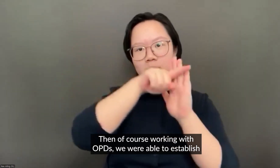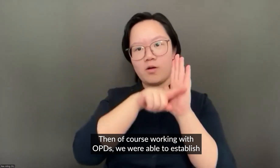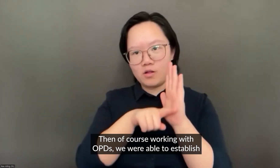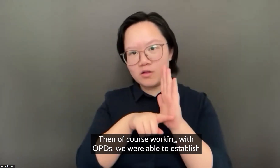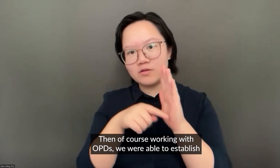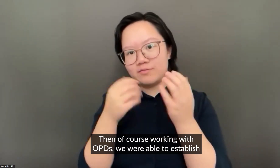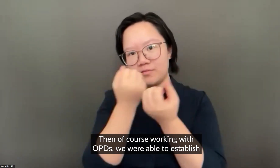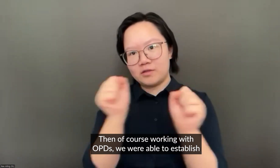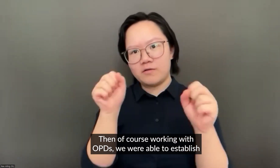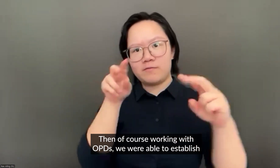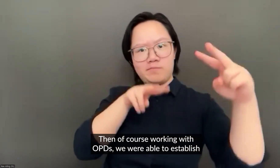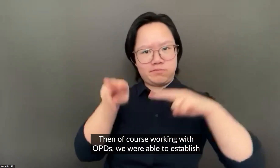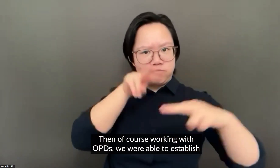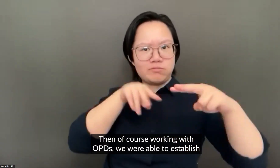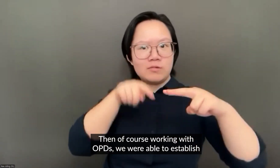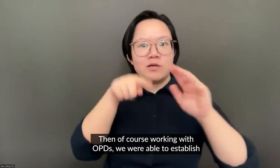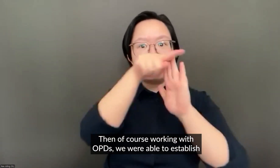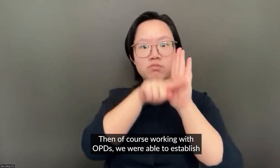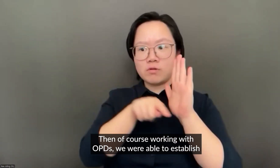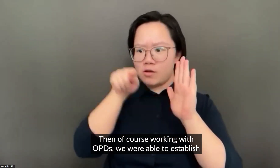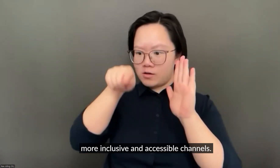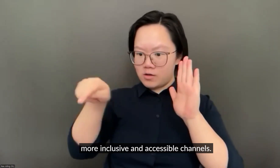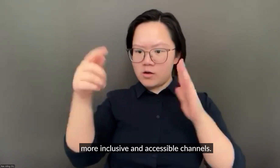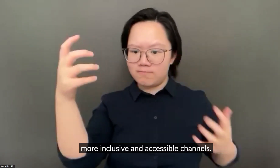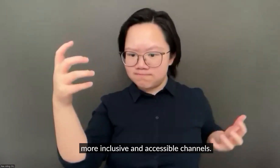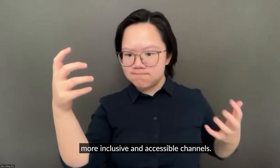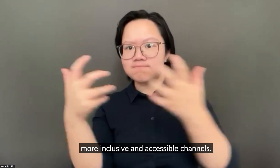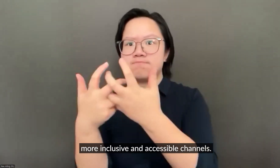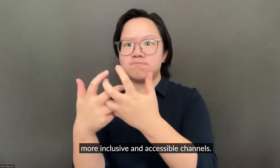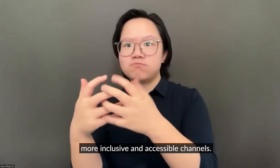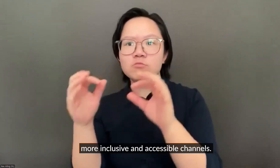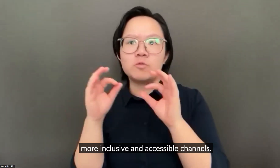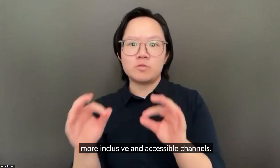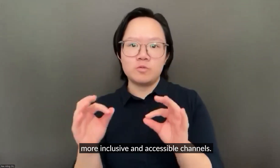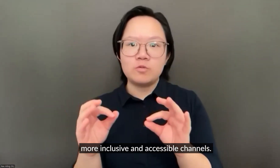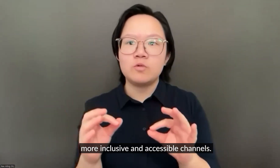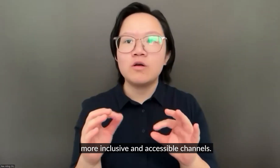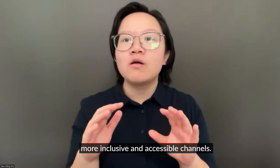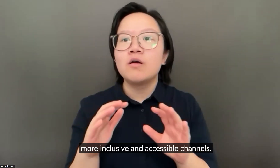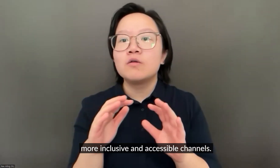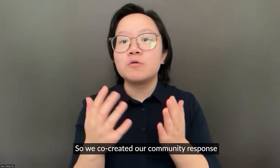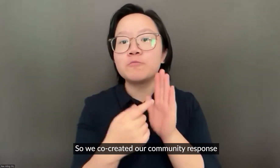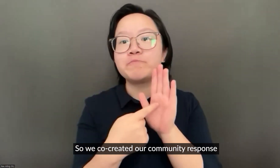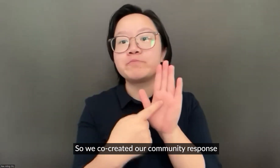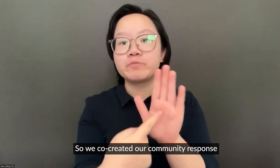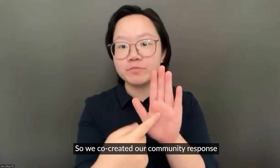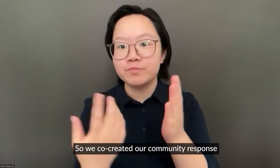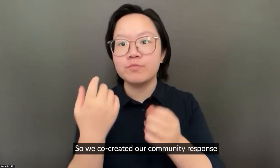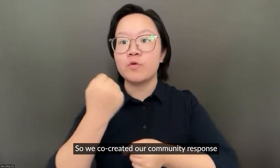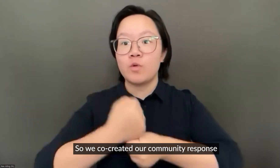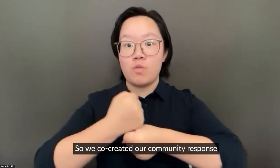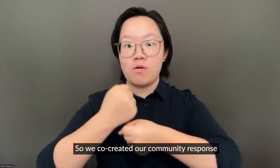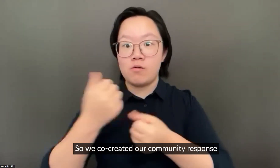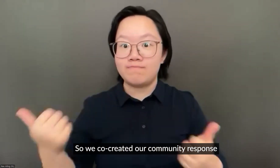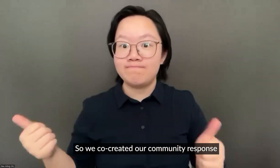with OPDs, we were able to establish more inclusive and accessible channels. So we